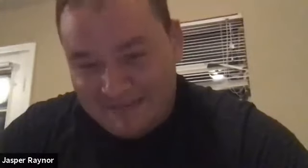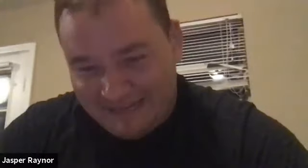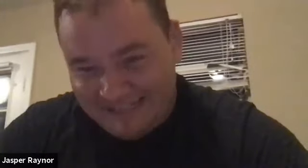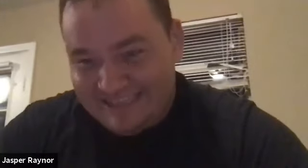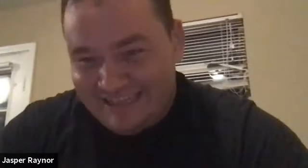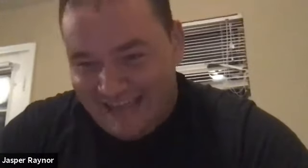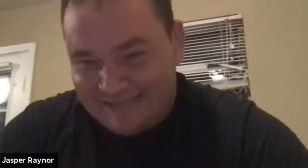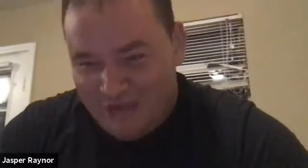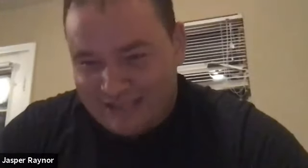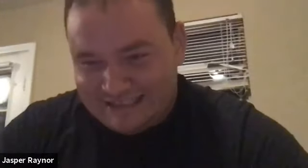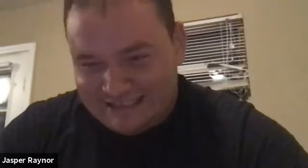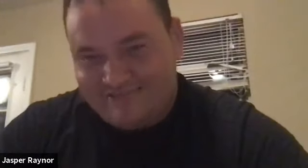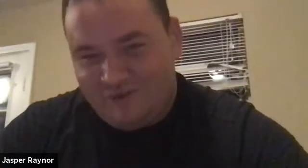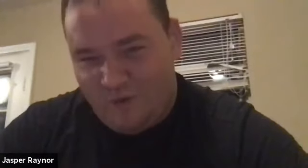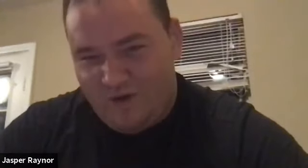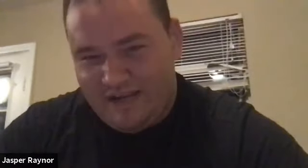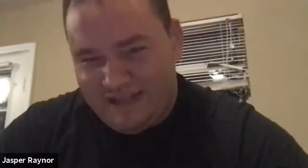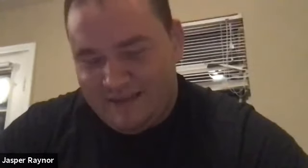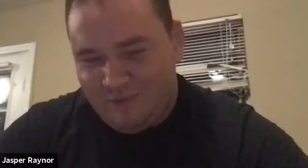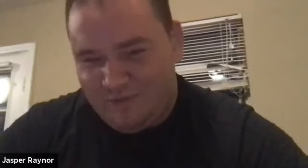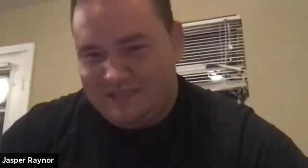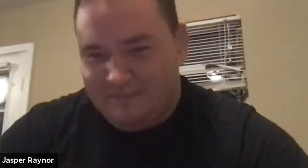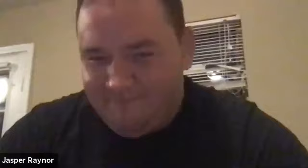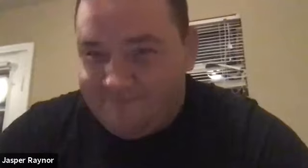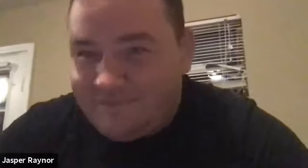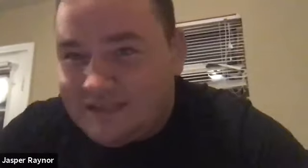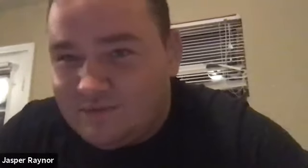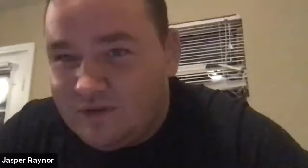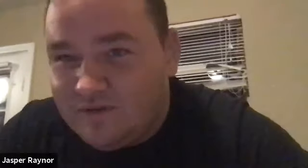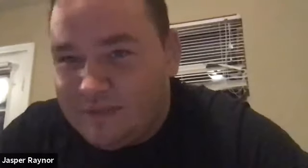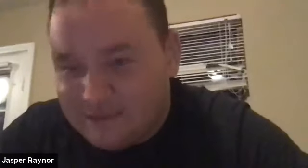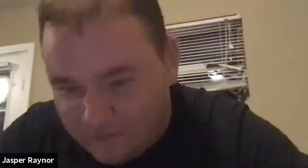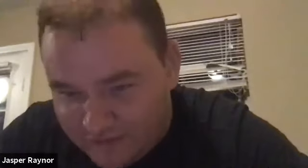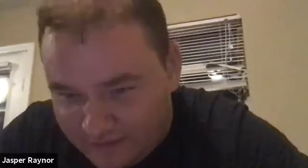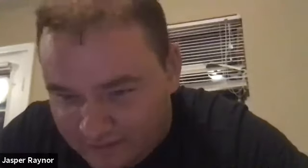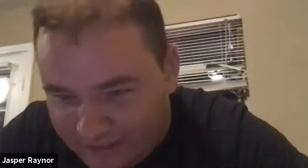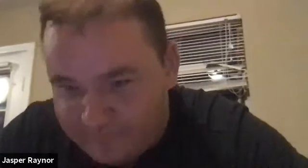statement, last practice, and it's for Corey, and then we will be done because we're a few minutes over now. Okay.